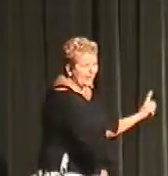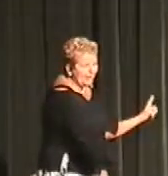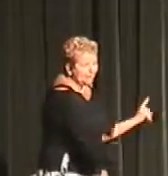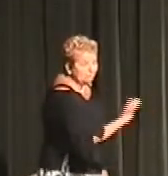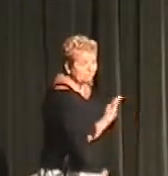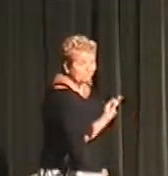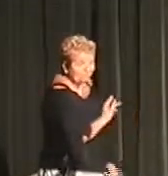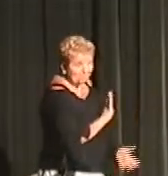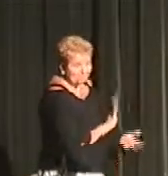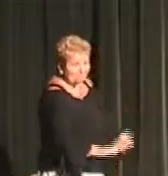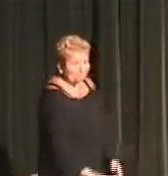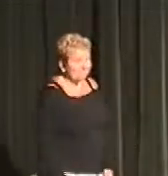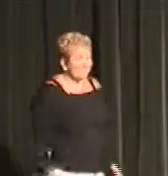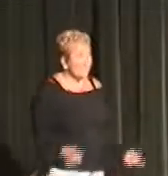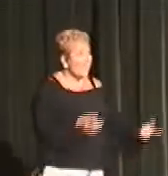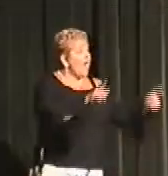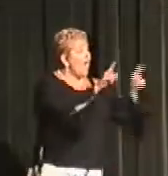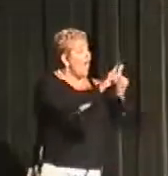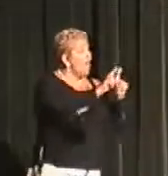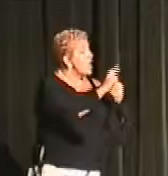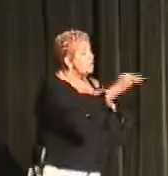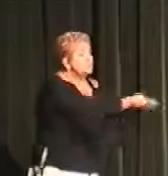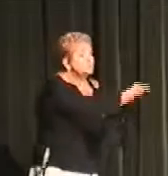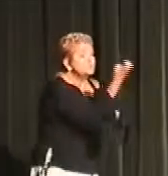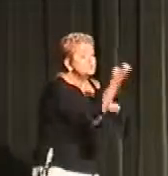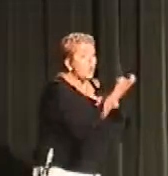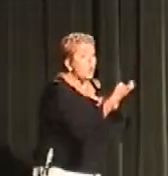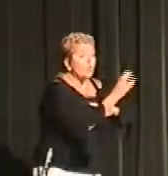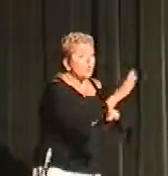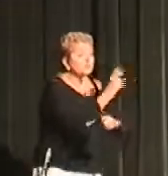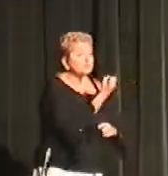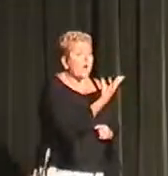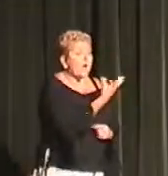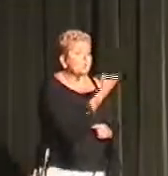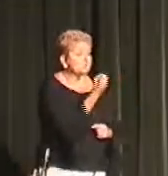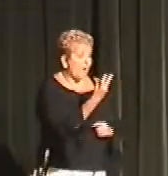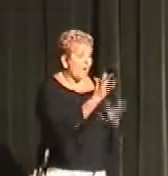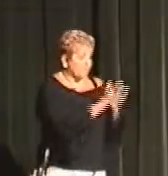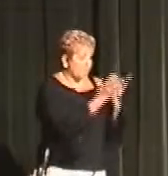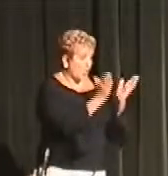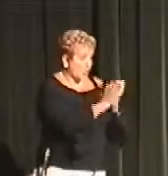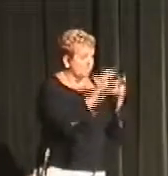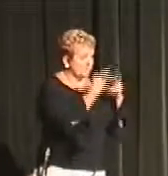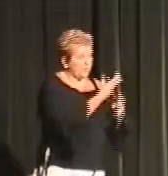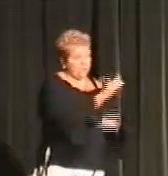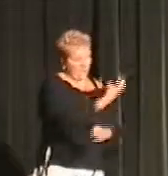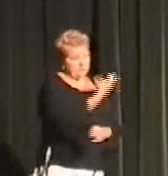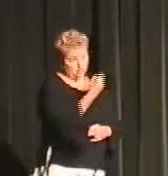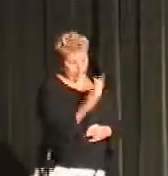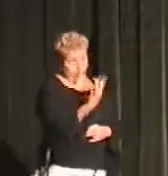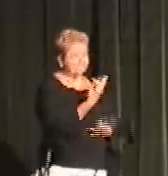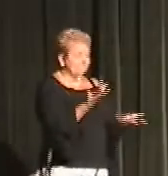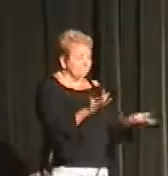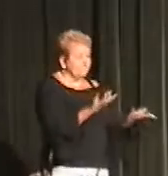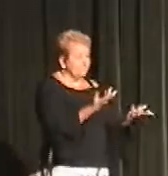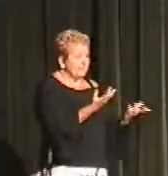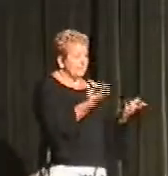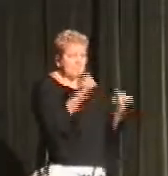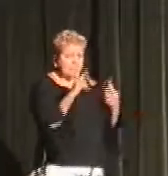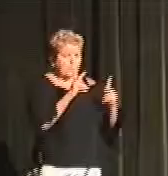While I was there, I stole a copy of the 12 and 12 because a lot of people were talking about that book too. I thought it must be a good one. And I